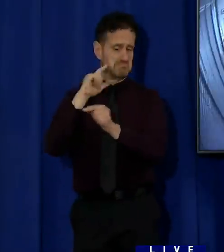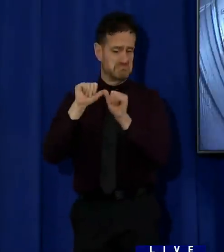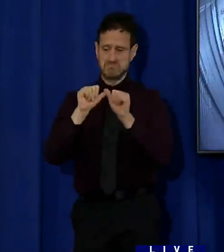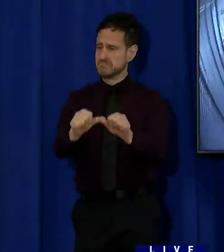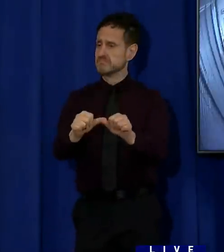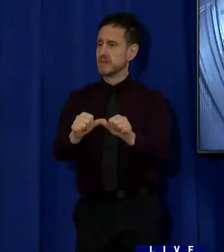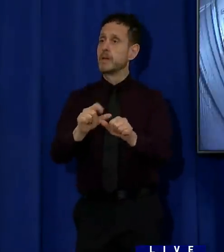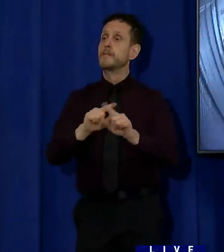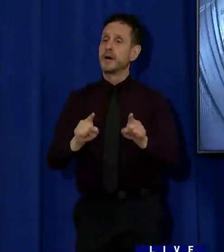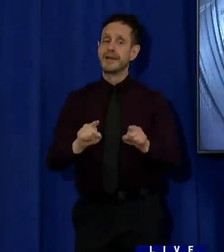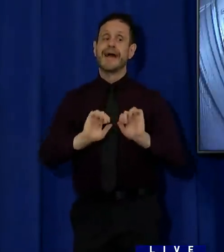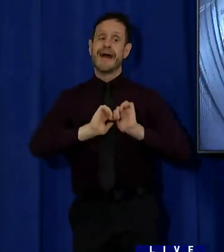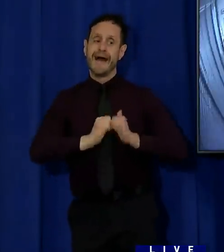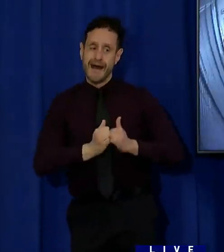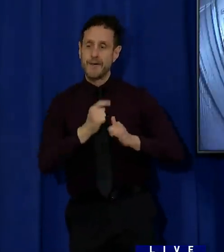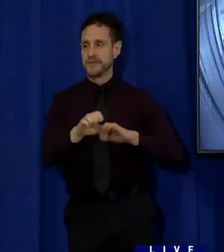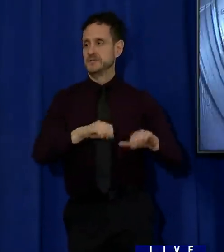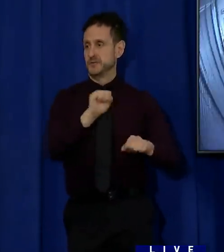used to perform